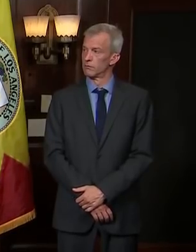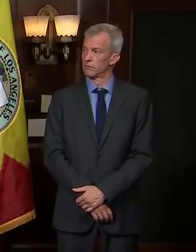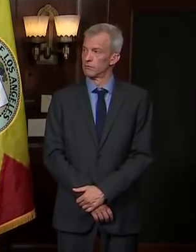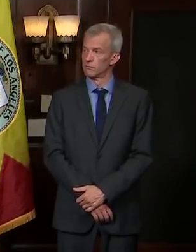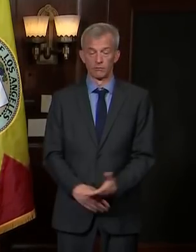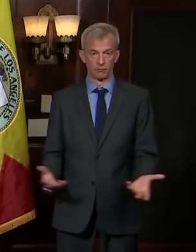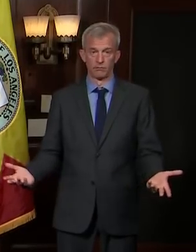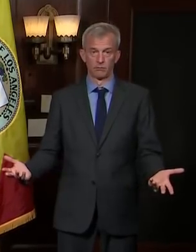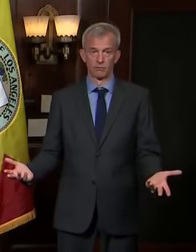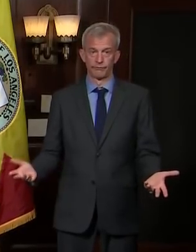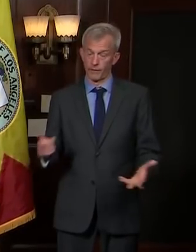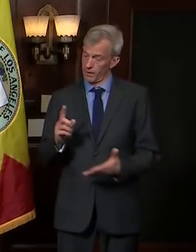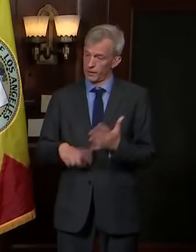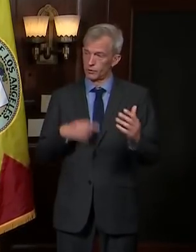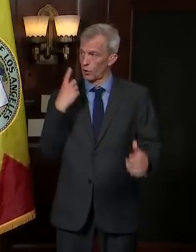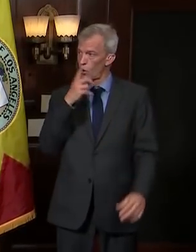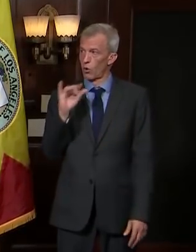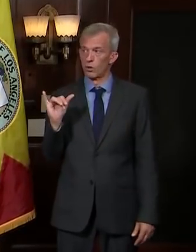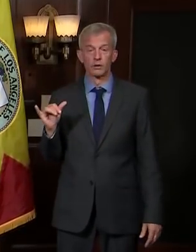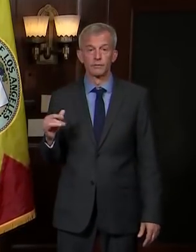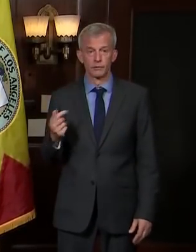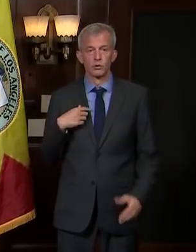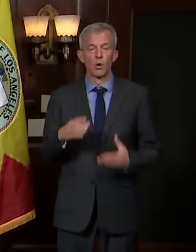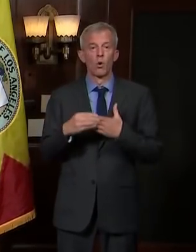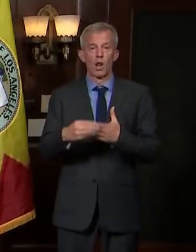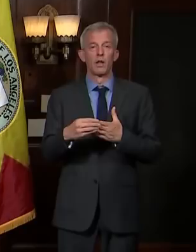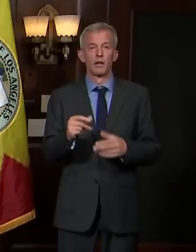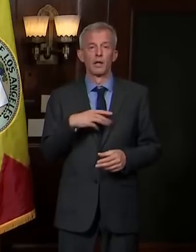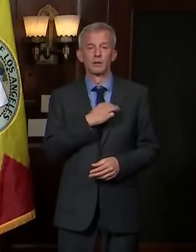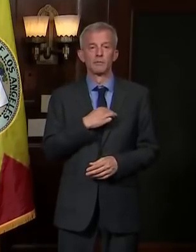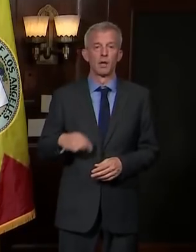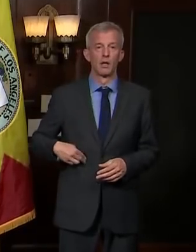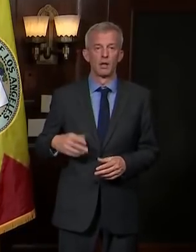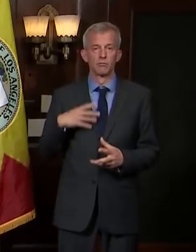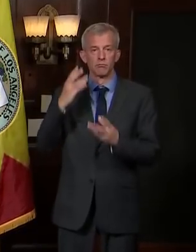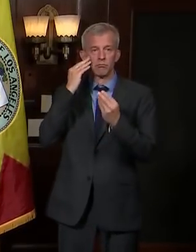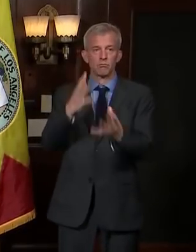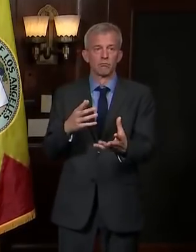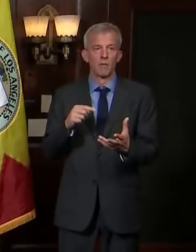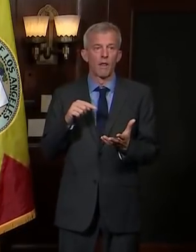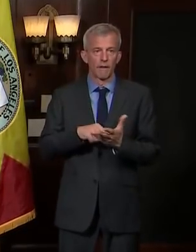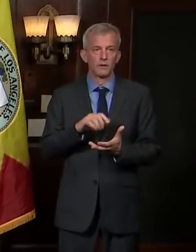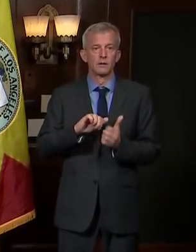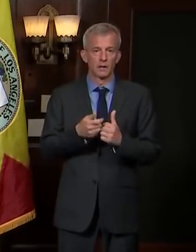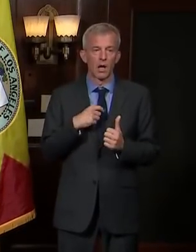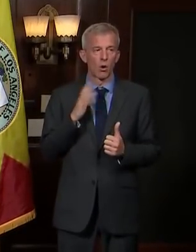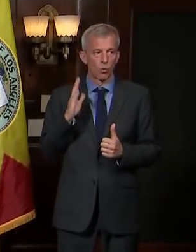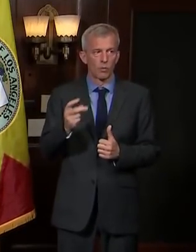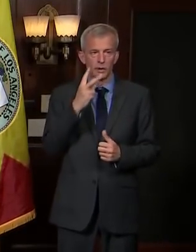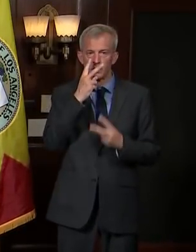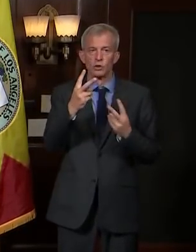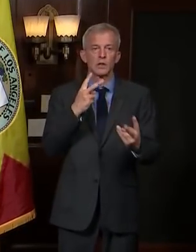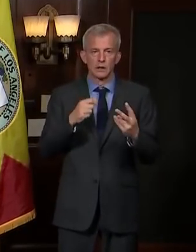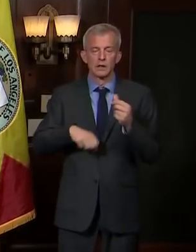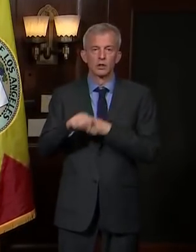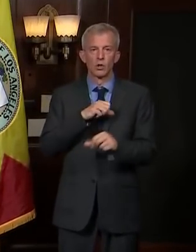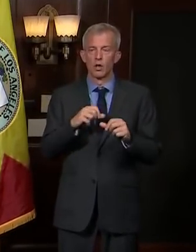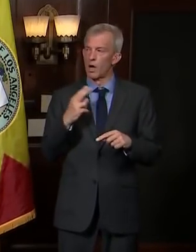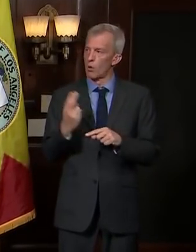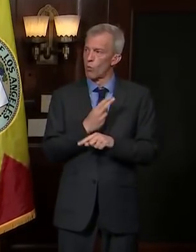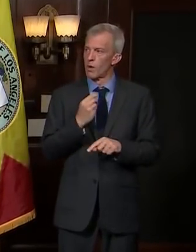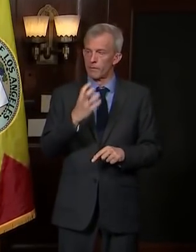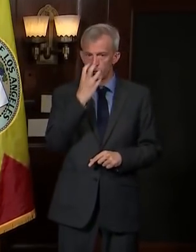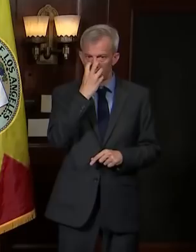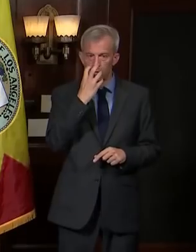This will be the look. So let me lead as mayor and let people know this is how we're going to be seeing each other. And wearing these on the streets